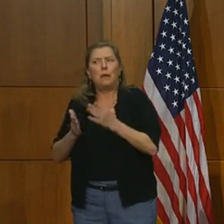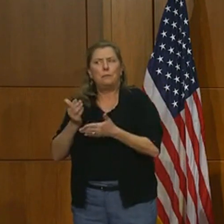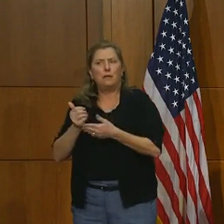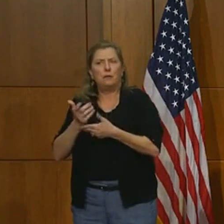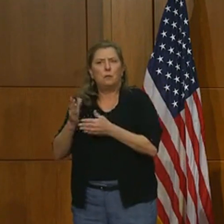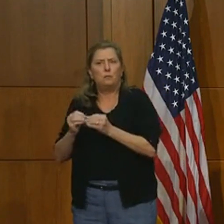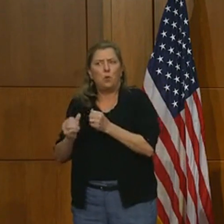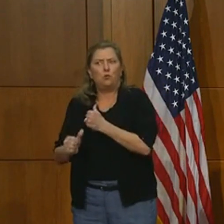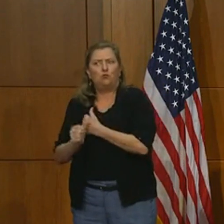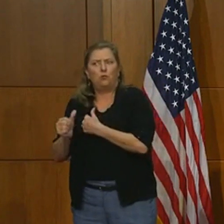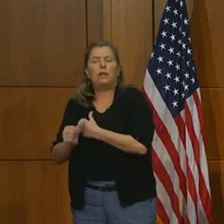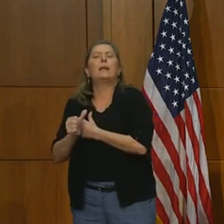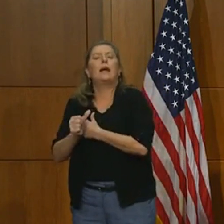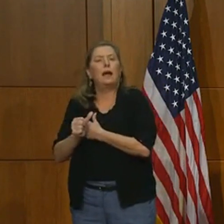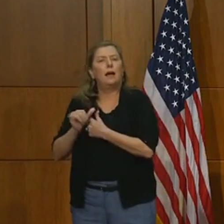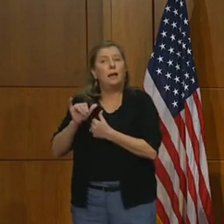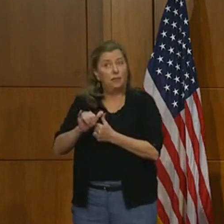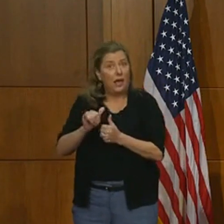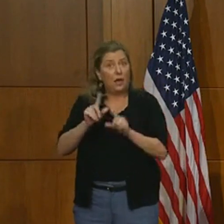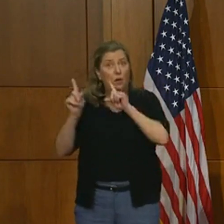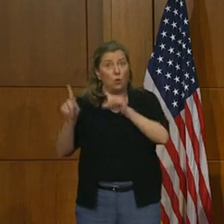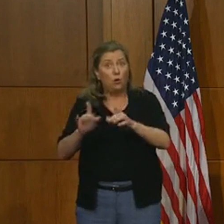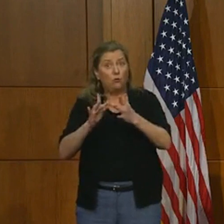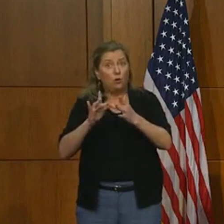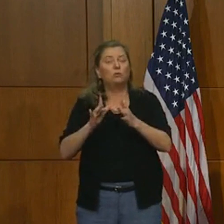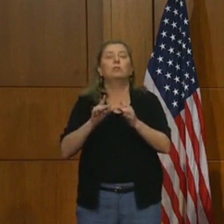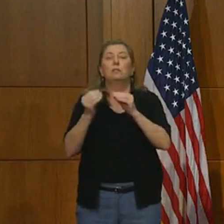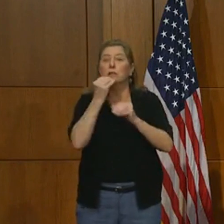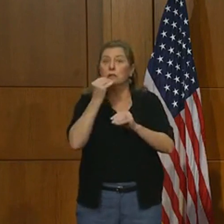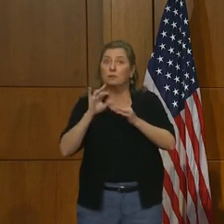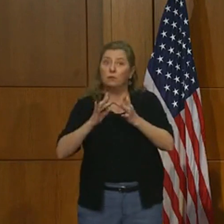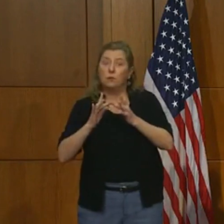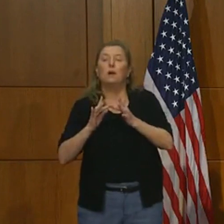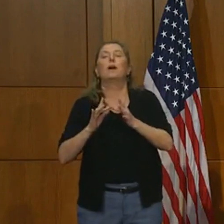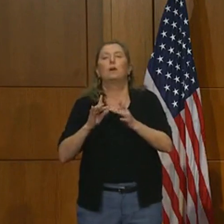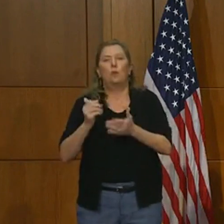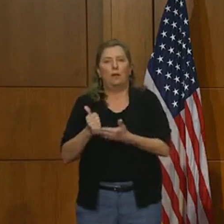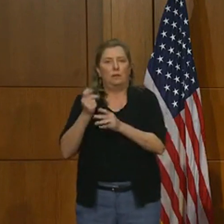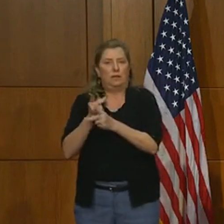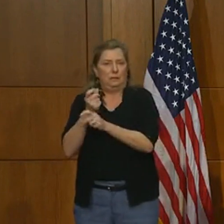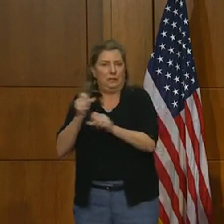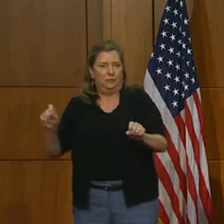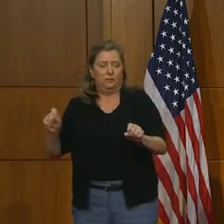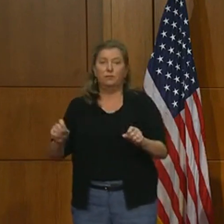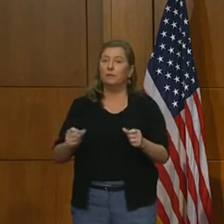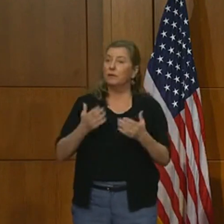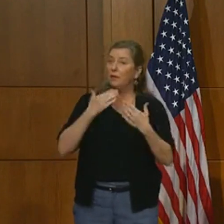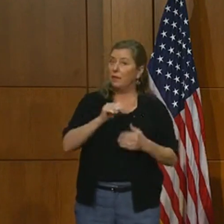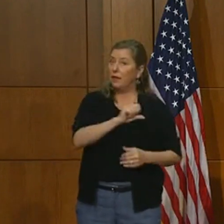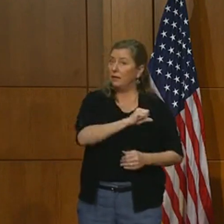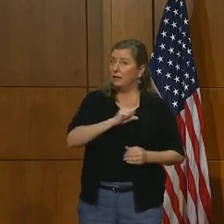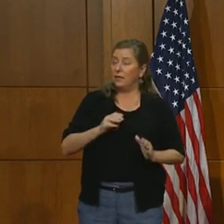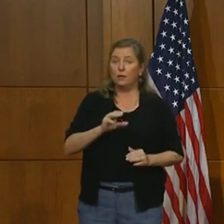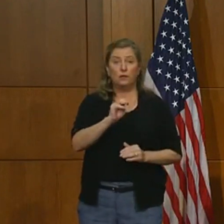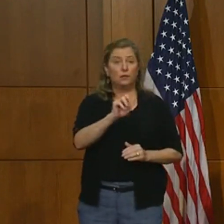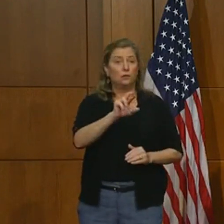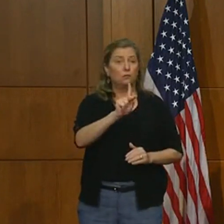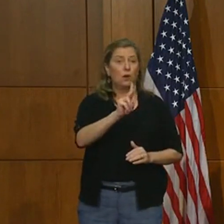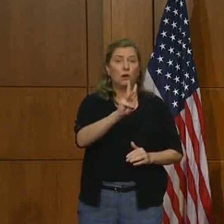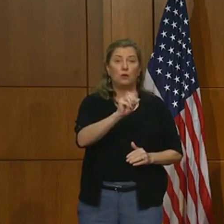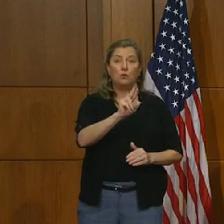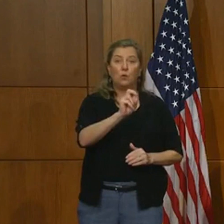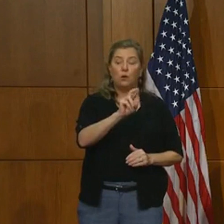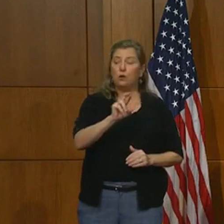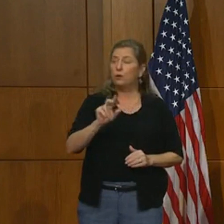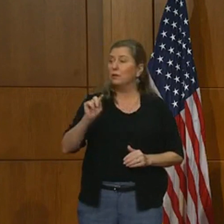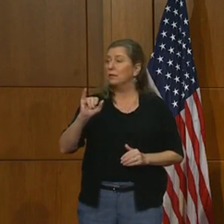help keep them even safer. I want to thank Senators Mark Warner and Tim Kaine for their work to make this